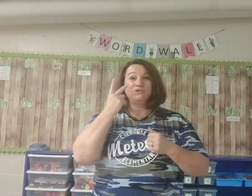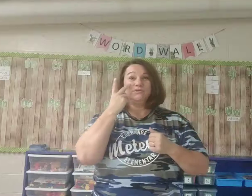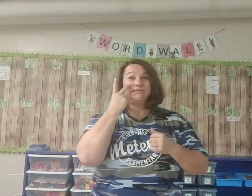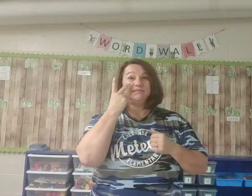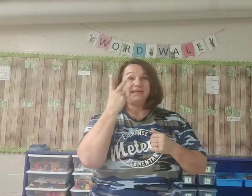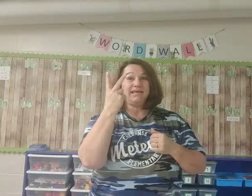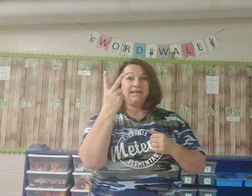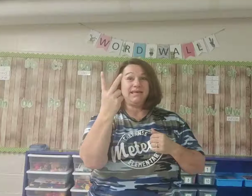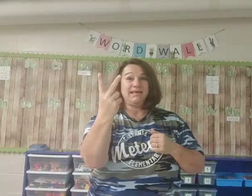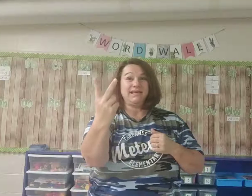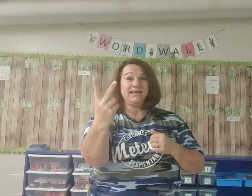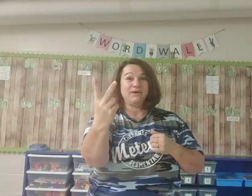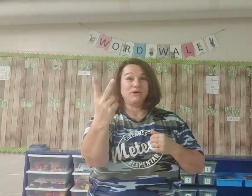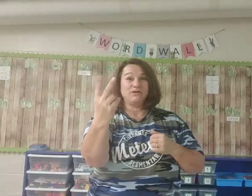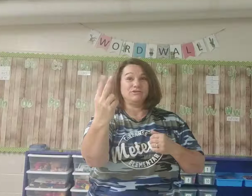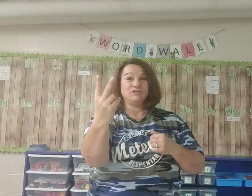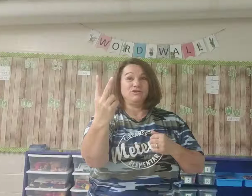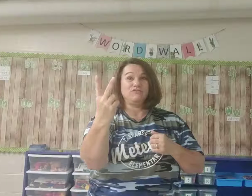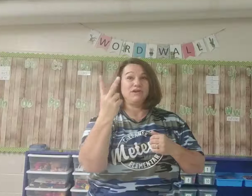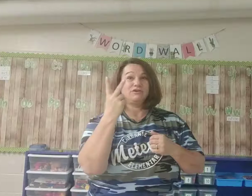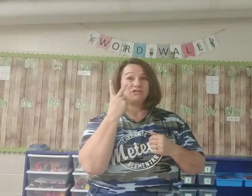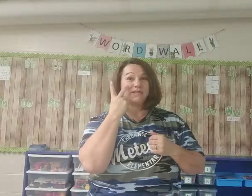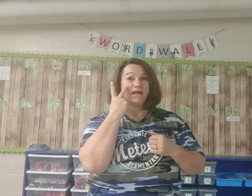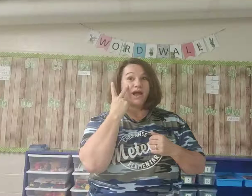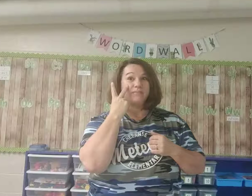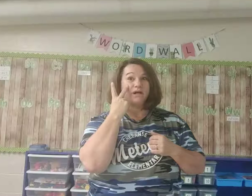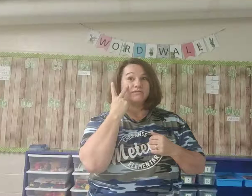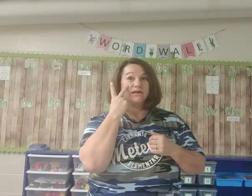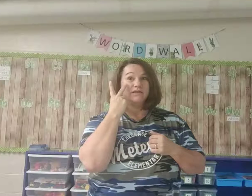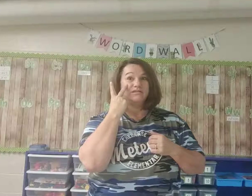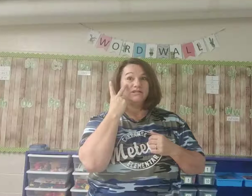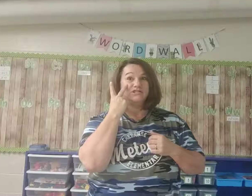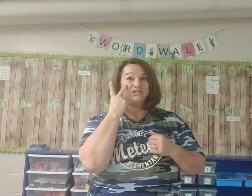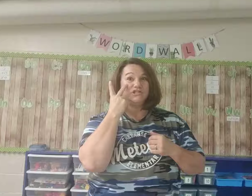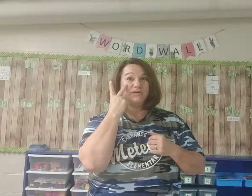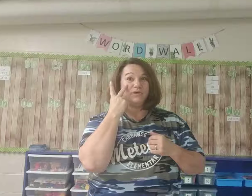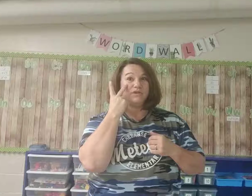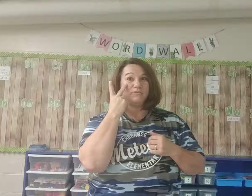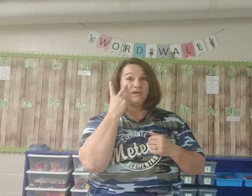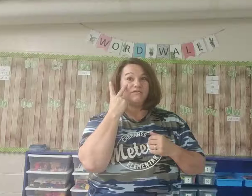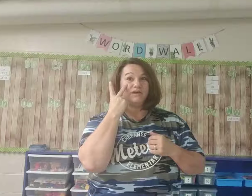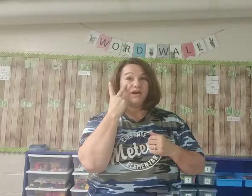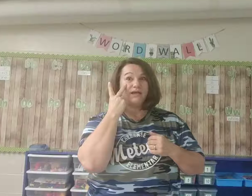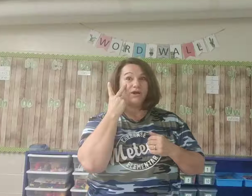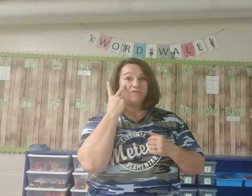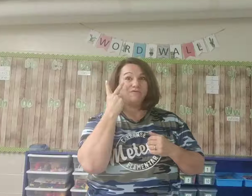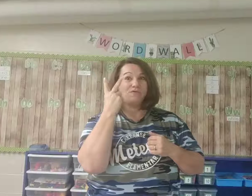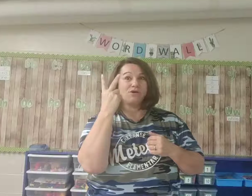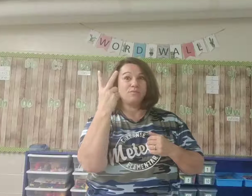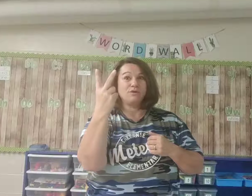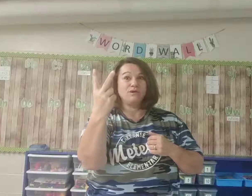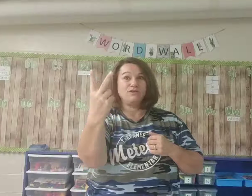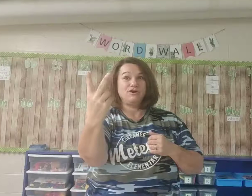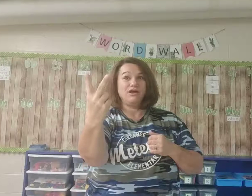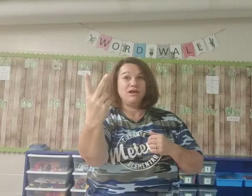to see. We're going to use our two fingers just like our eyeballs. Touch your cheek with your middle finger and go forward with your